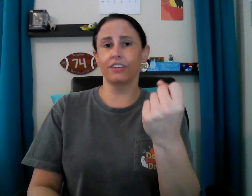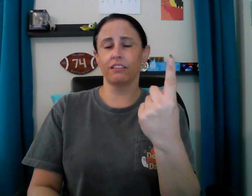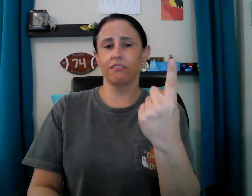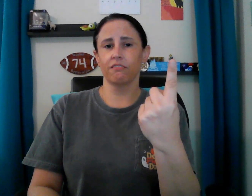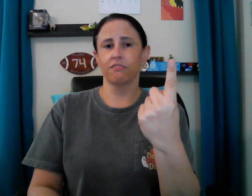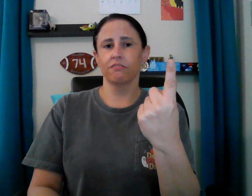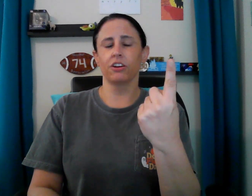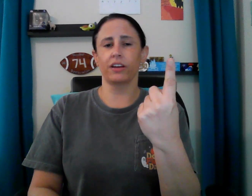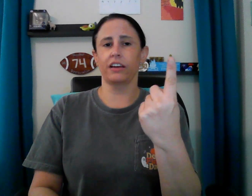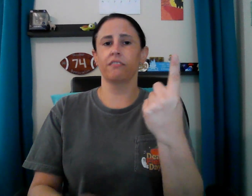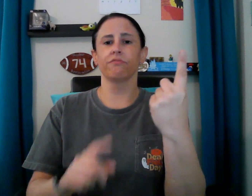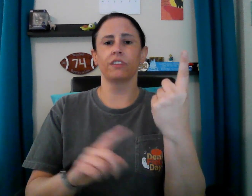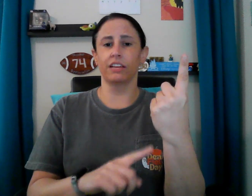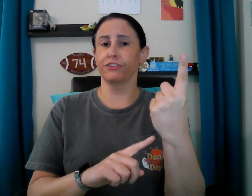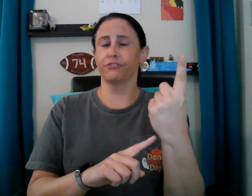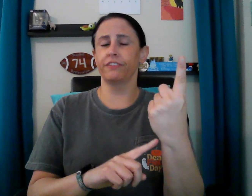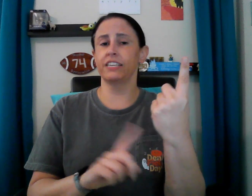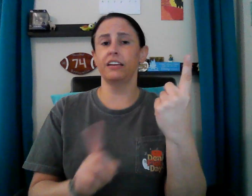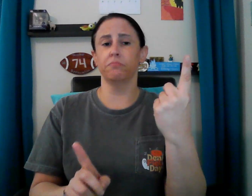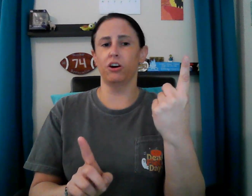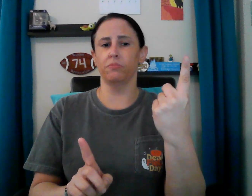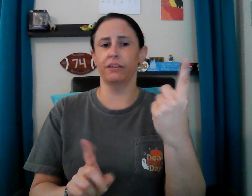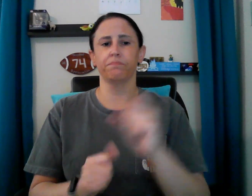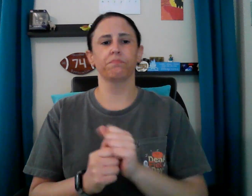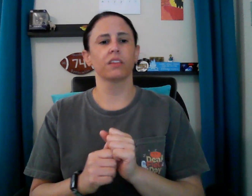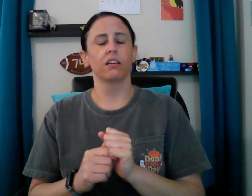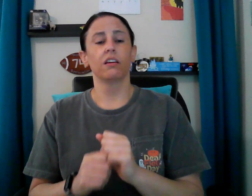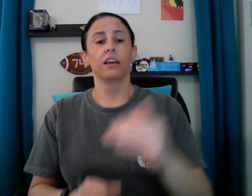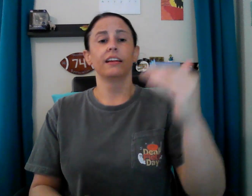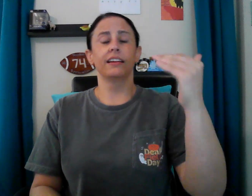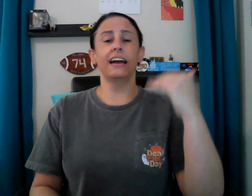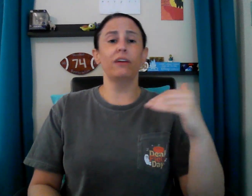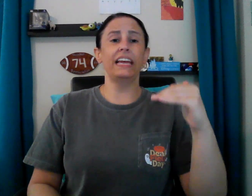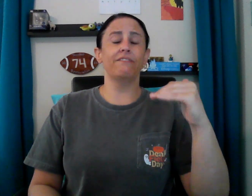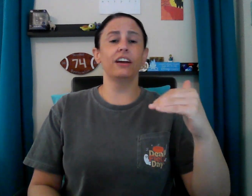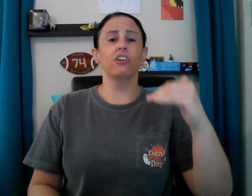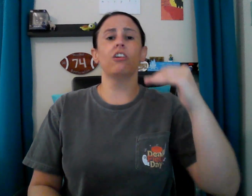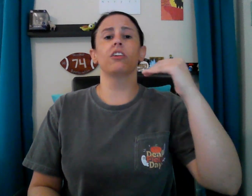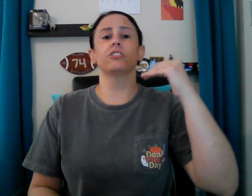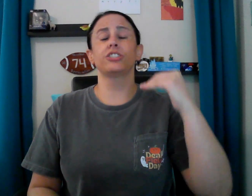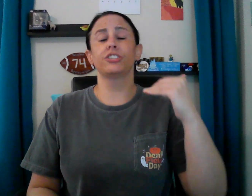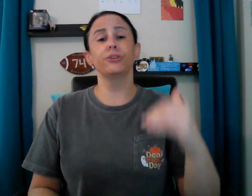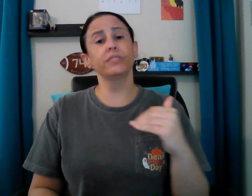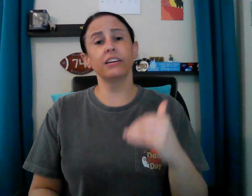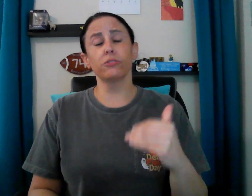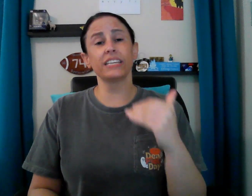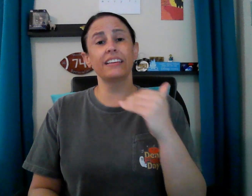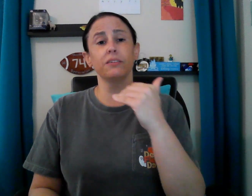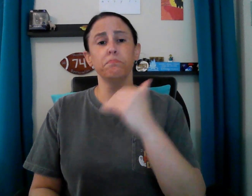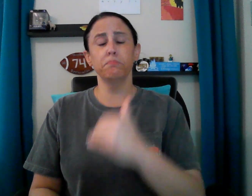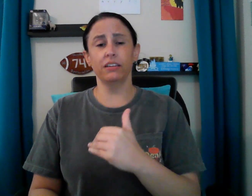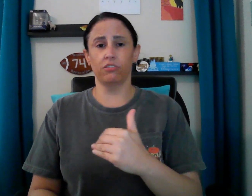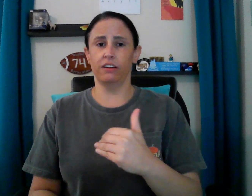2011, okay, 11 through 15, palm in. Now, if there are two zeros in the middle of the